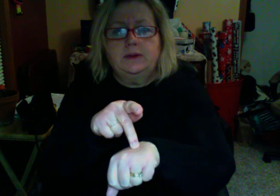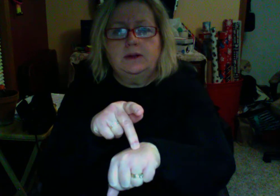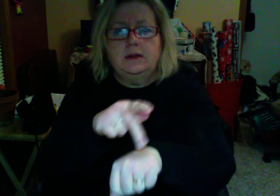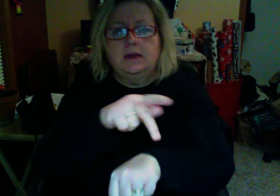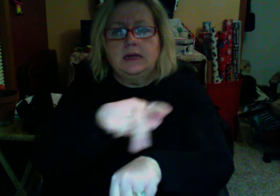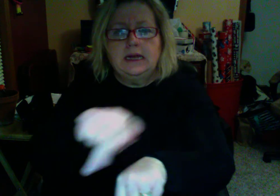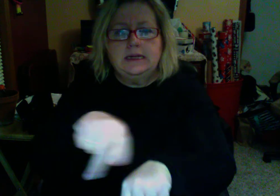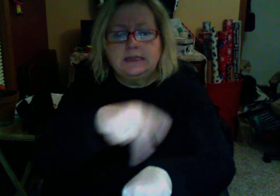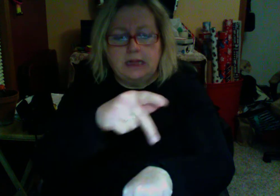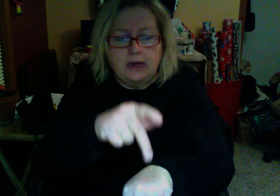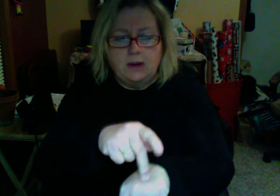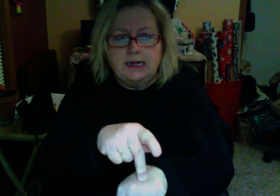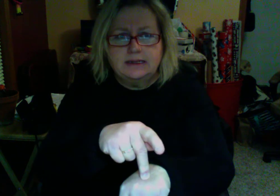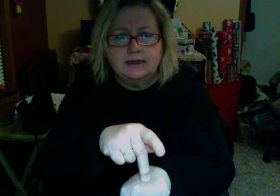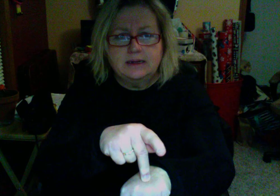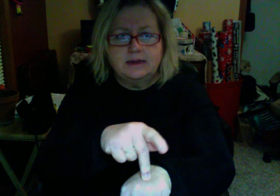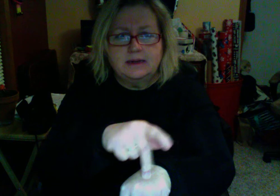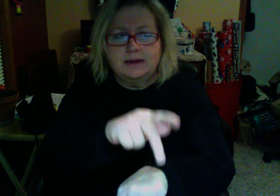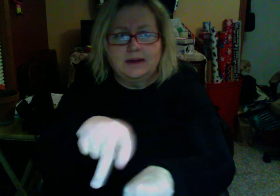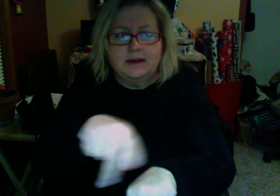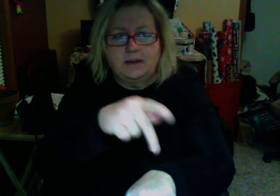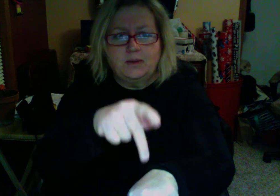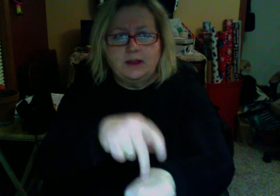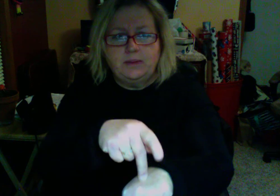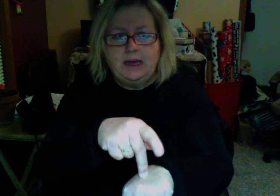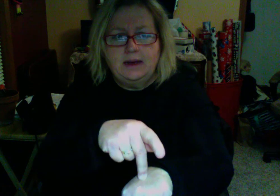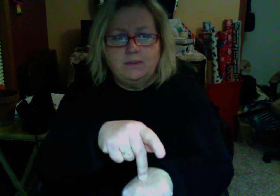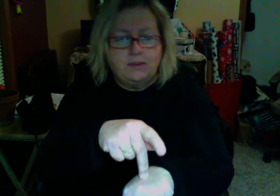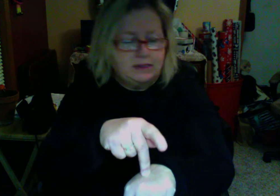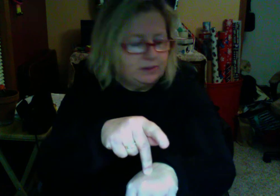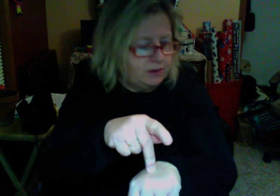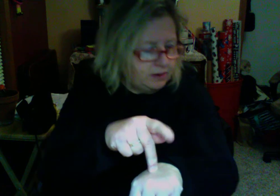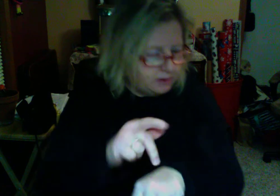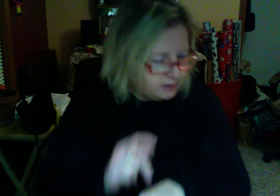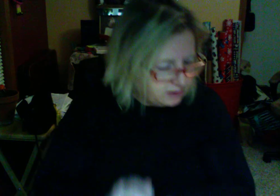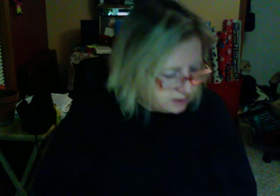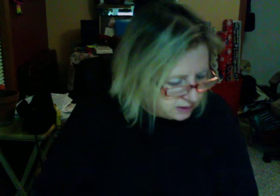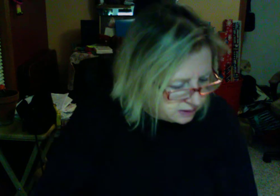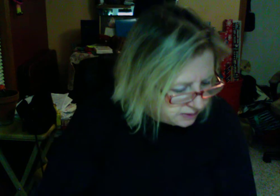Principal, it's clockwise with the P, principal.